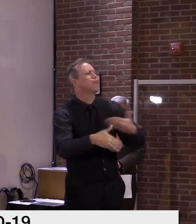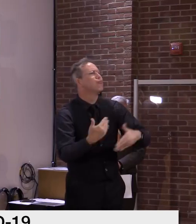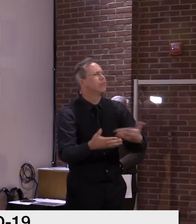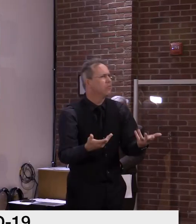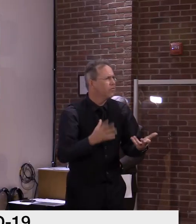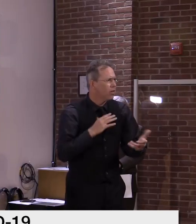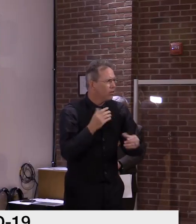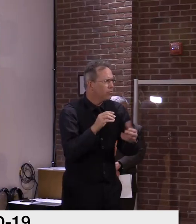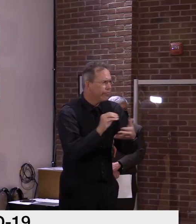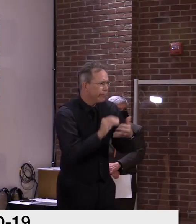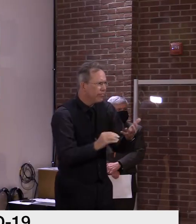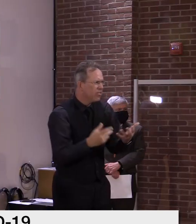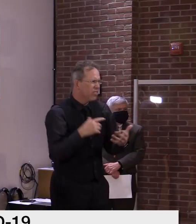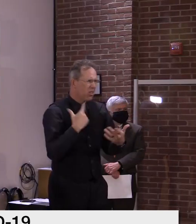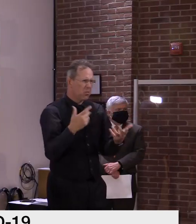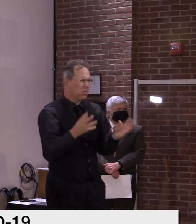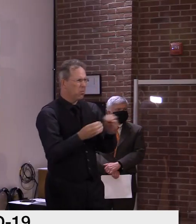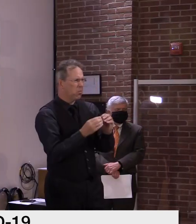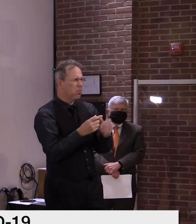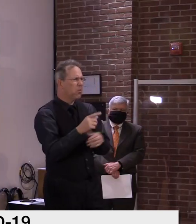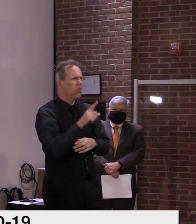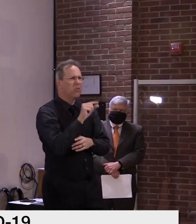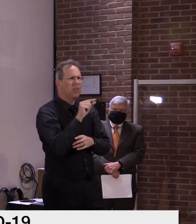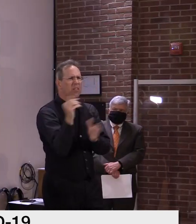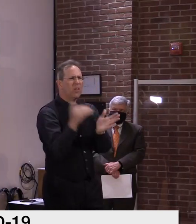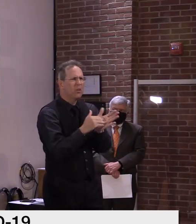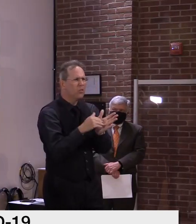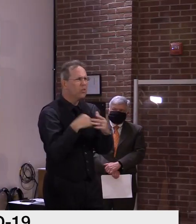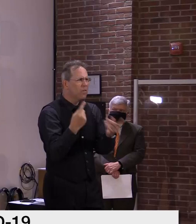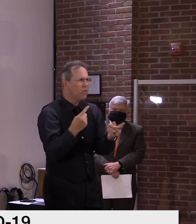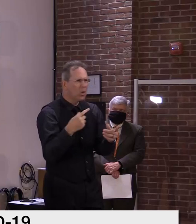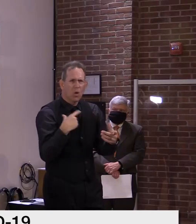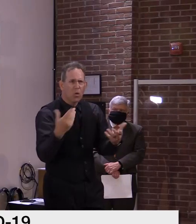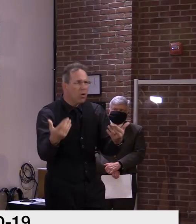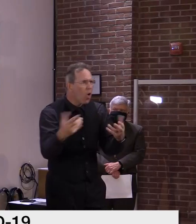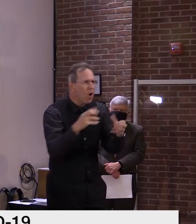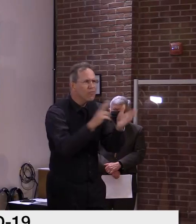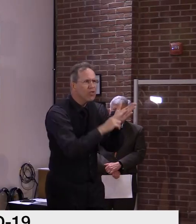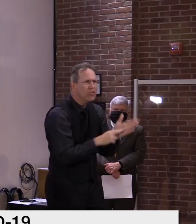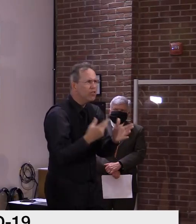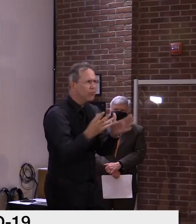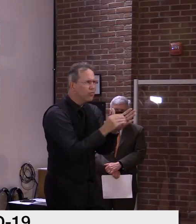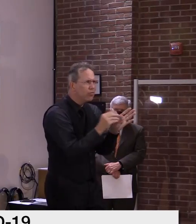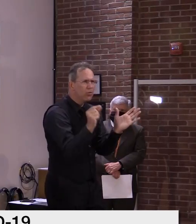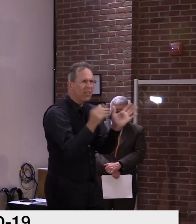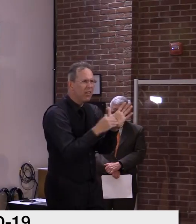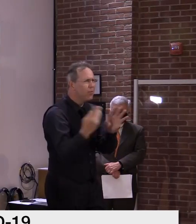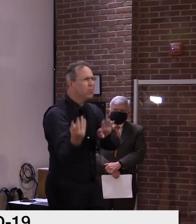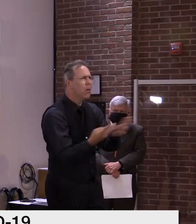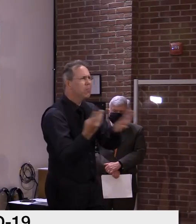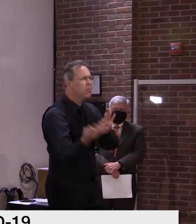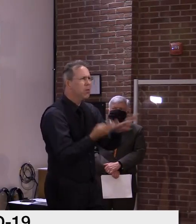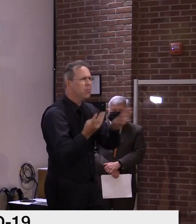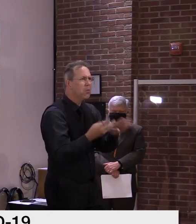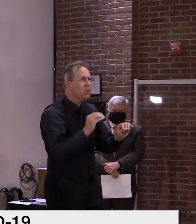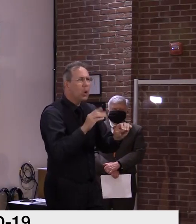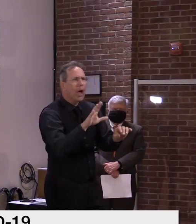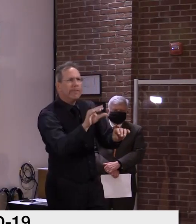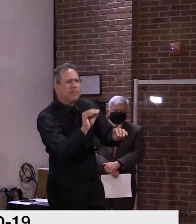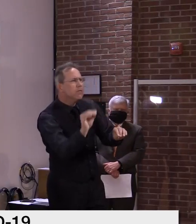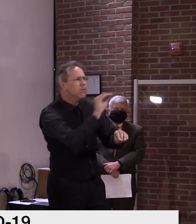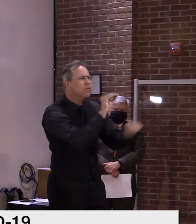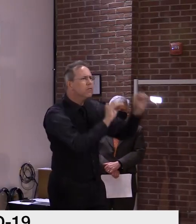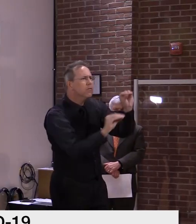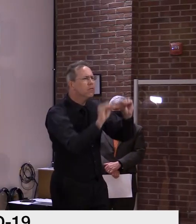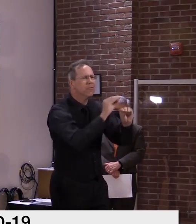tremendous amount of time to schedule and get all of that done, especially with the variety of places people can go,